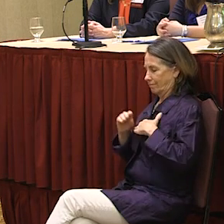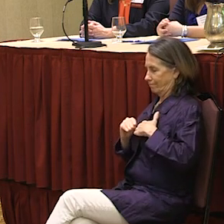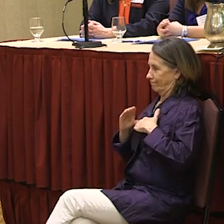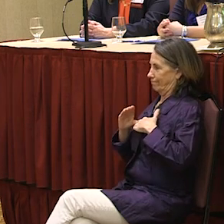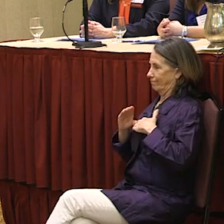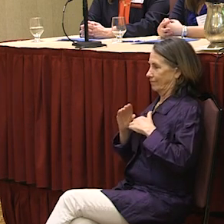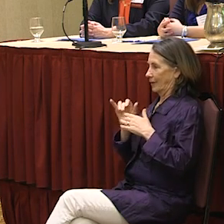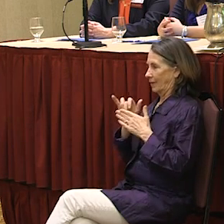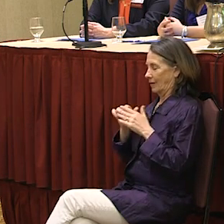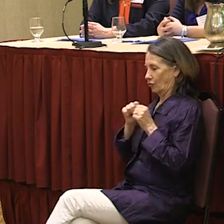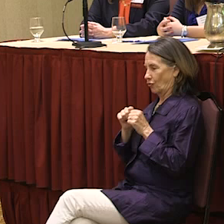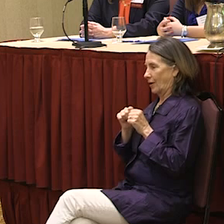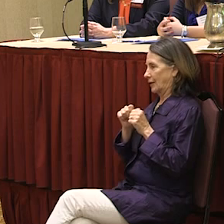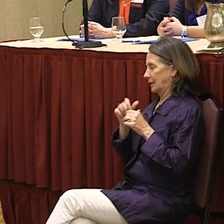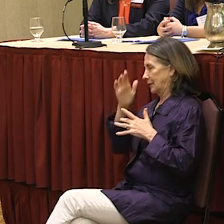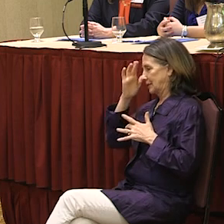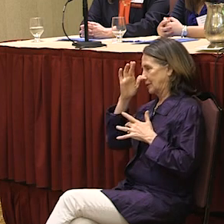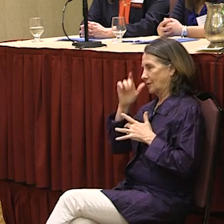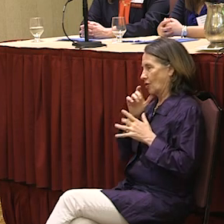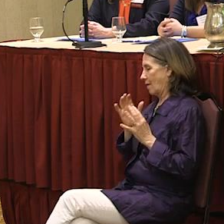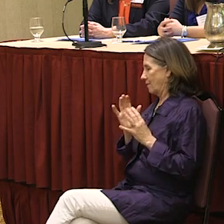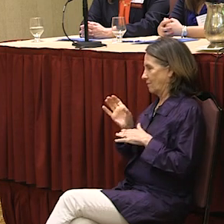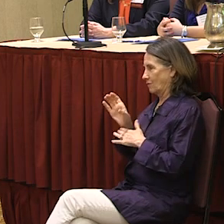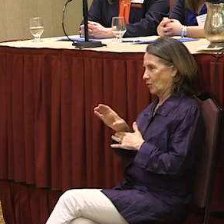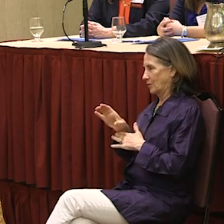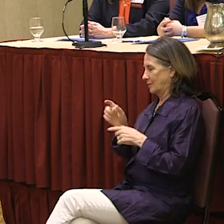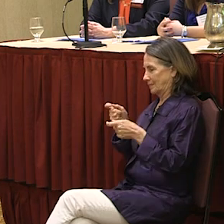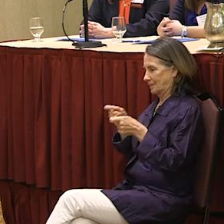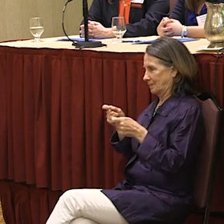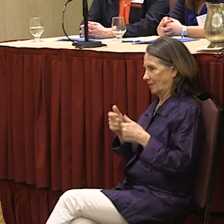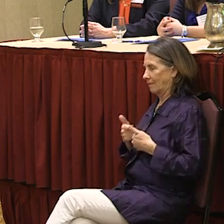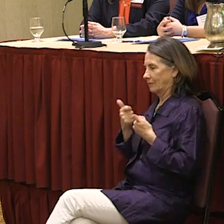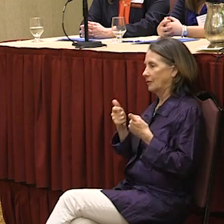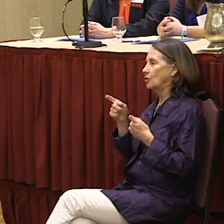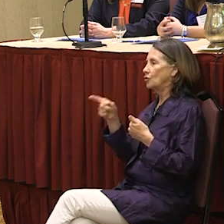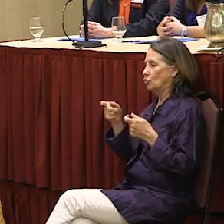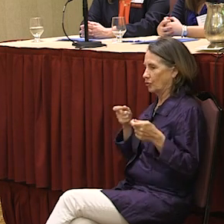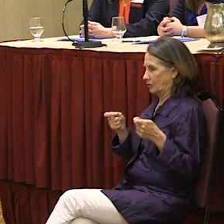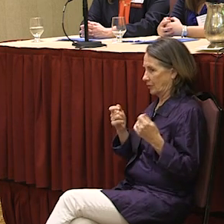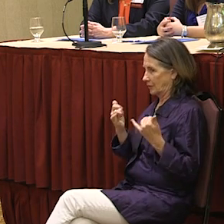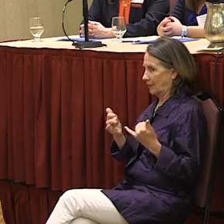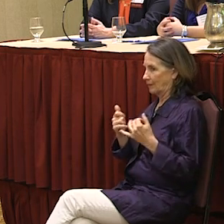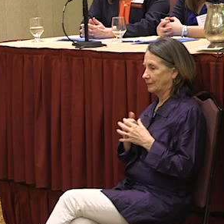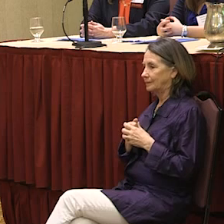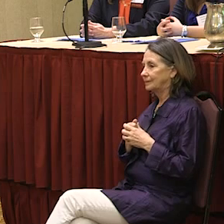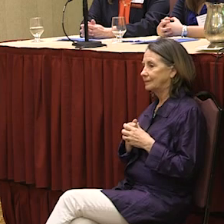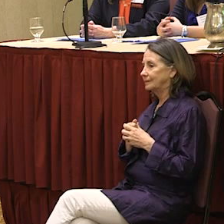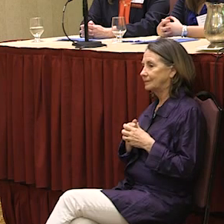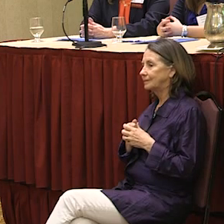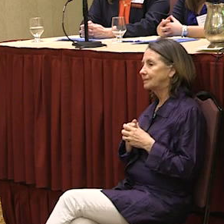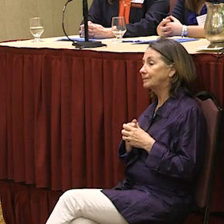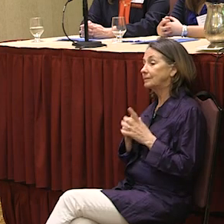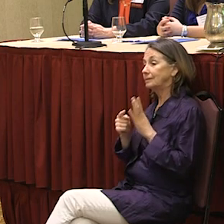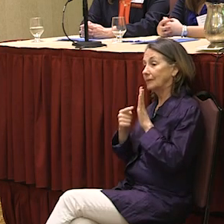self-confidence. That chronic condition isn't deciding what you're gonna do. You're in charge now. That's what we teach our participants. So some of